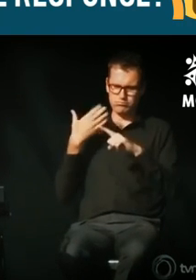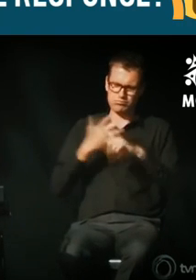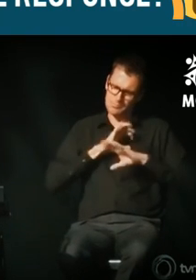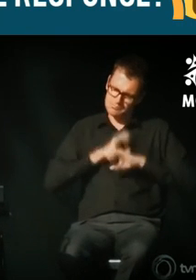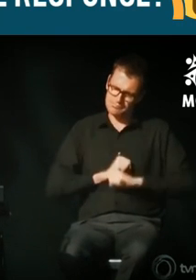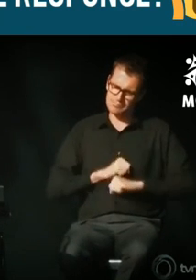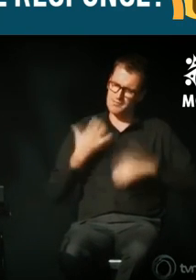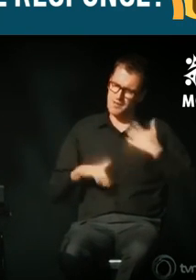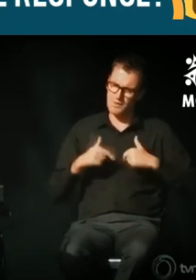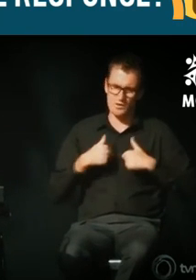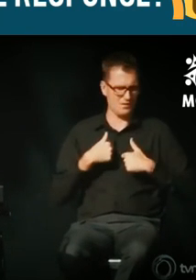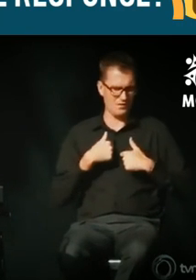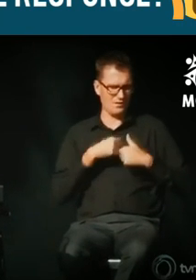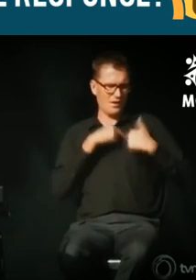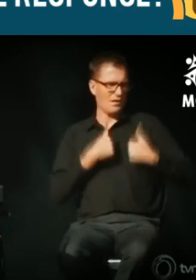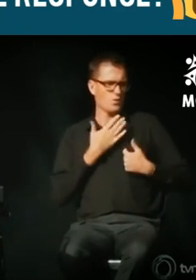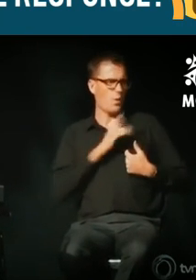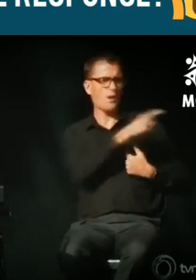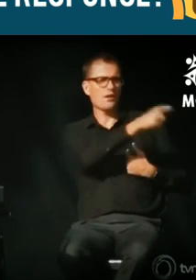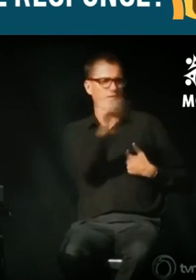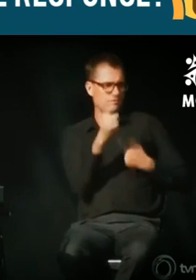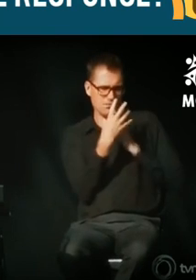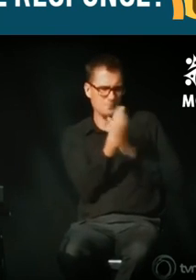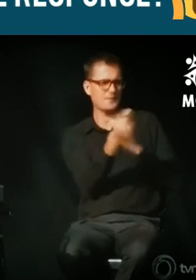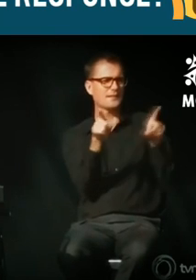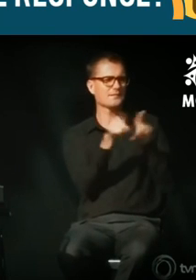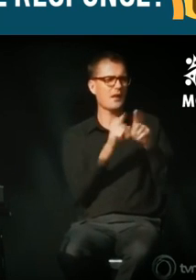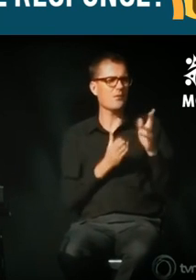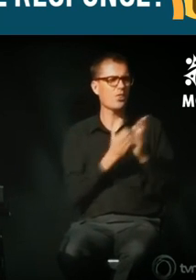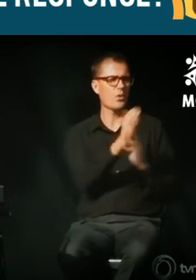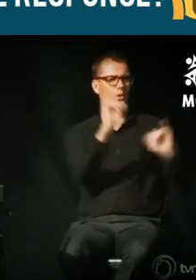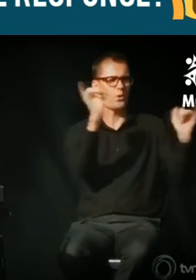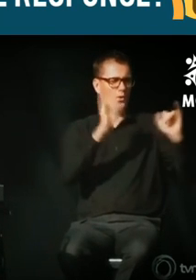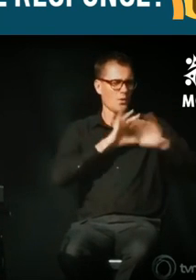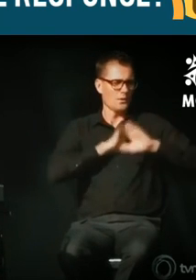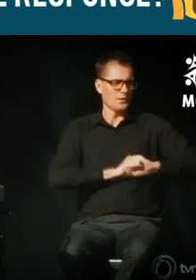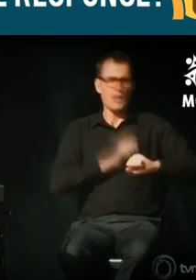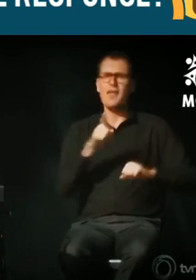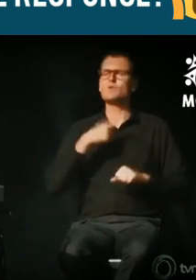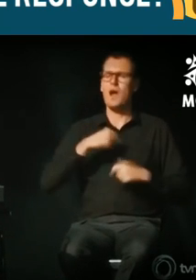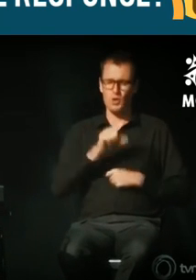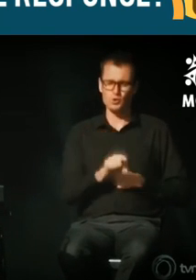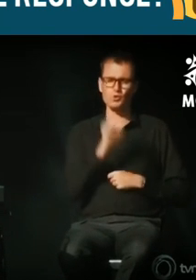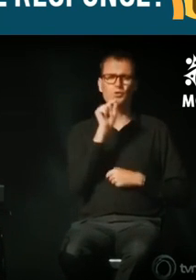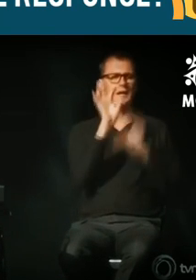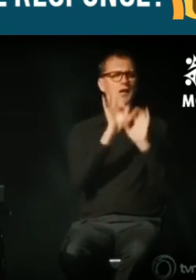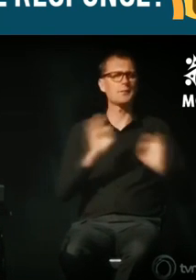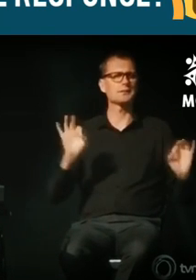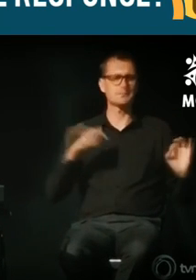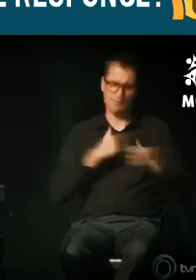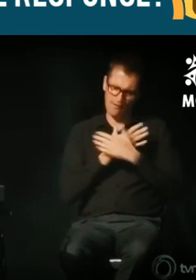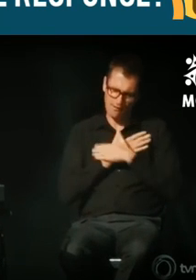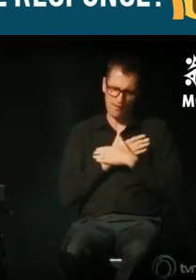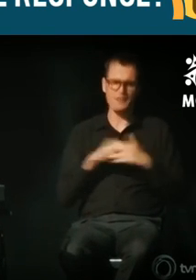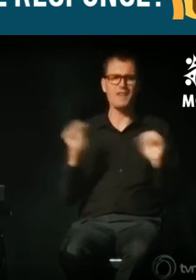being should go through that kind of pain. That's why I have chosen peace, I have chosen love, and I